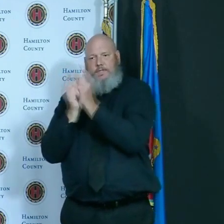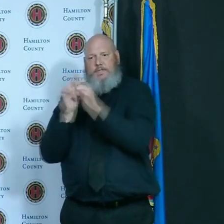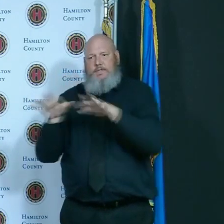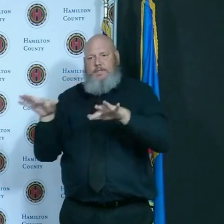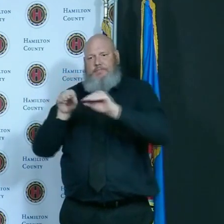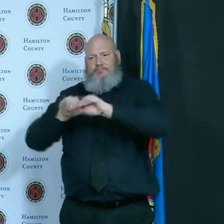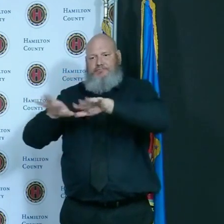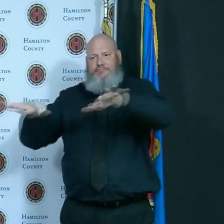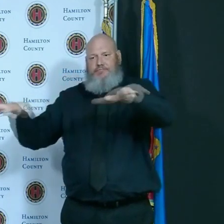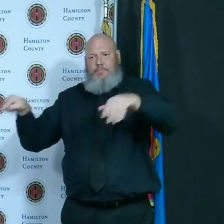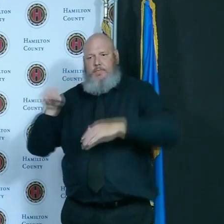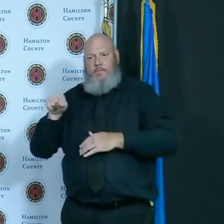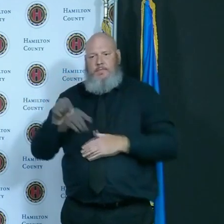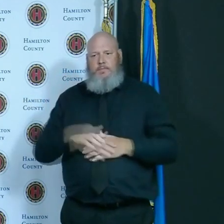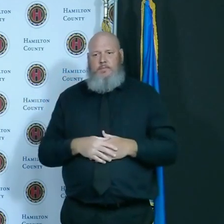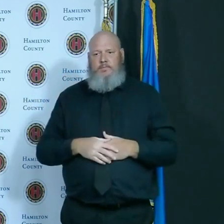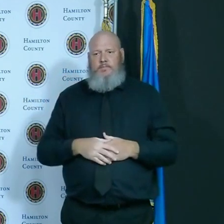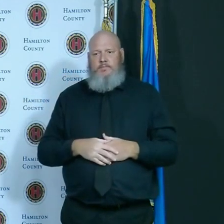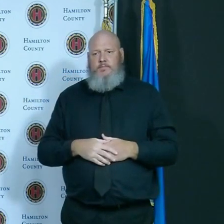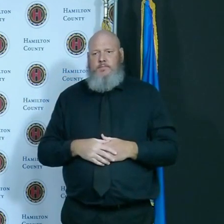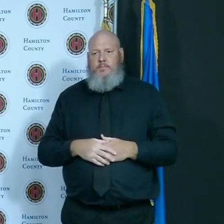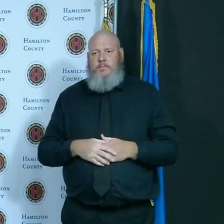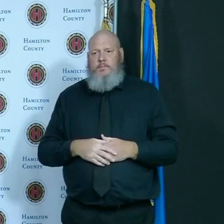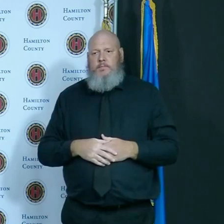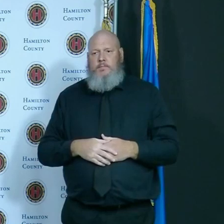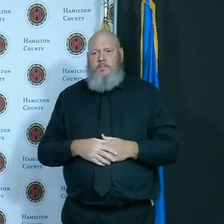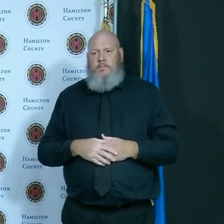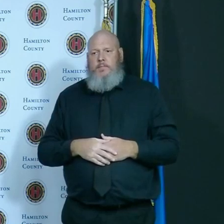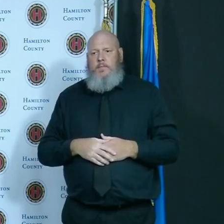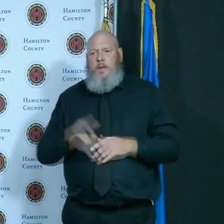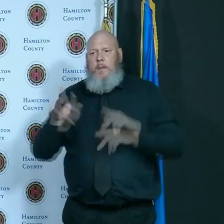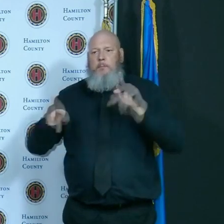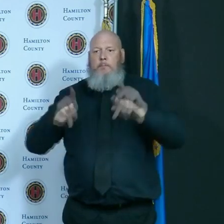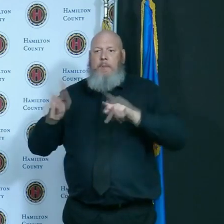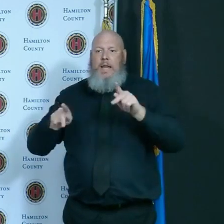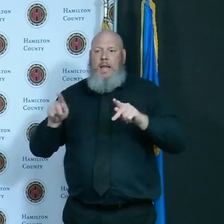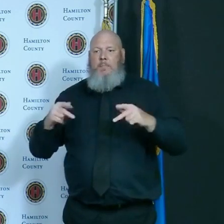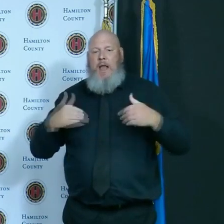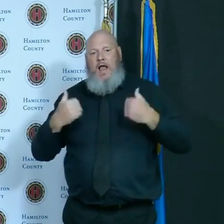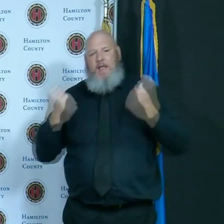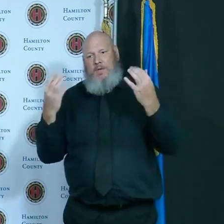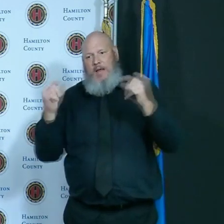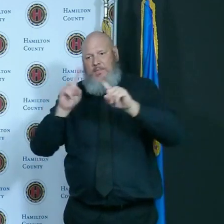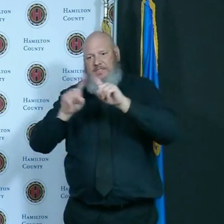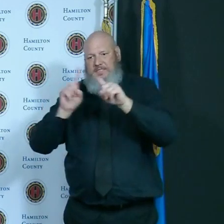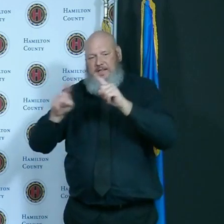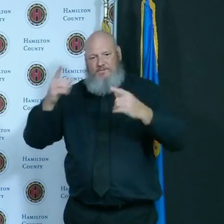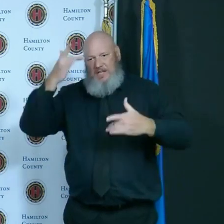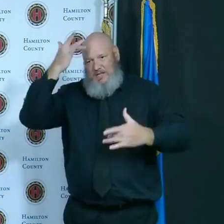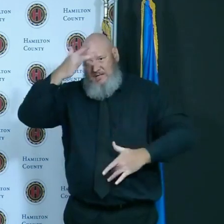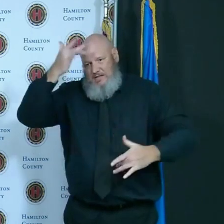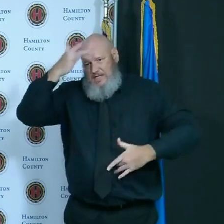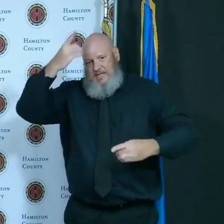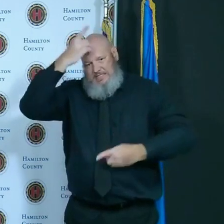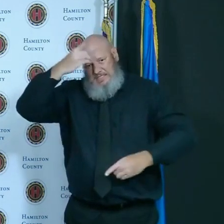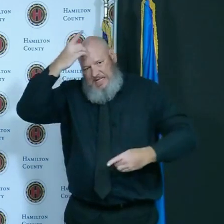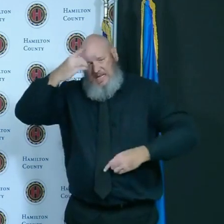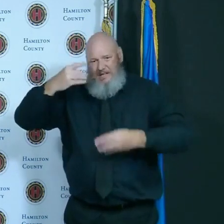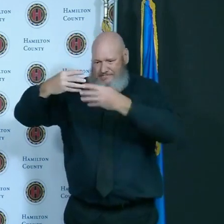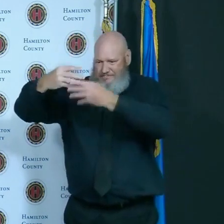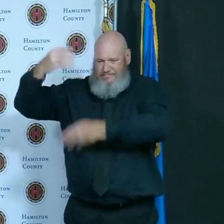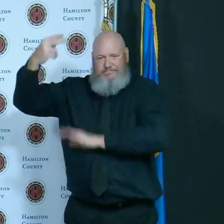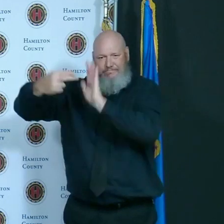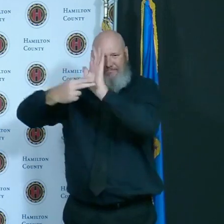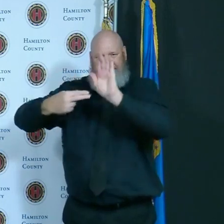multiple comorbidities like hypertension, diabetes, and some other disease factor. And so and as well as rates of obesity.